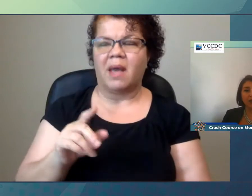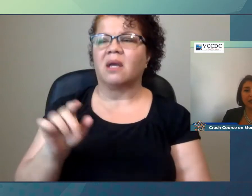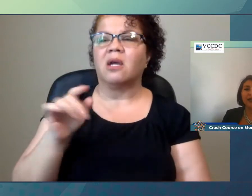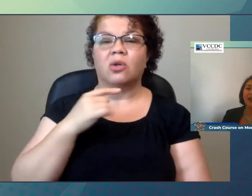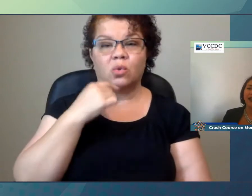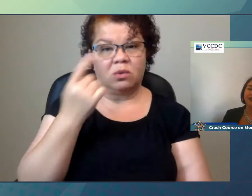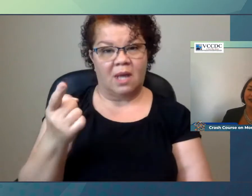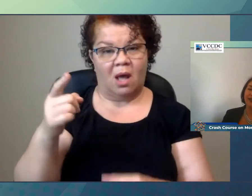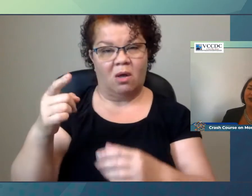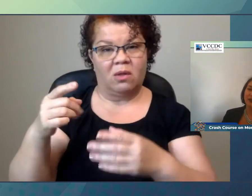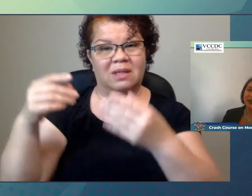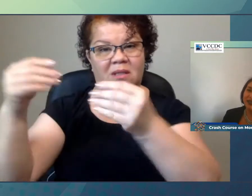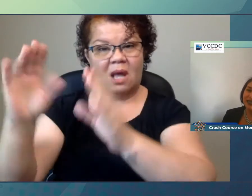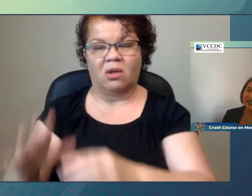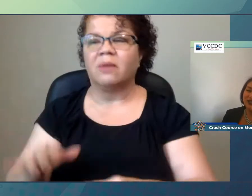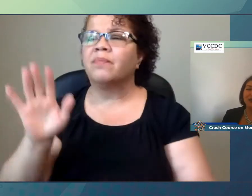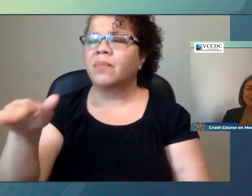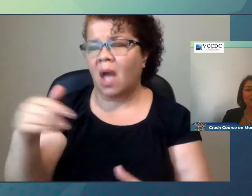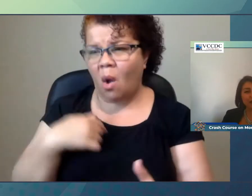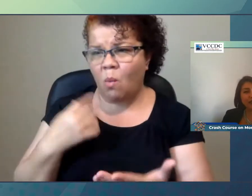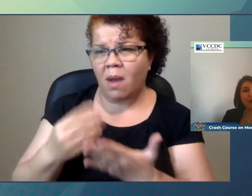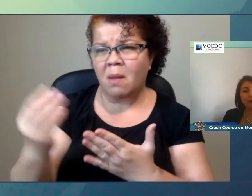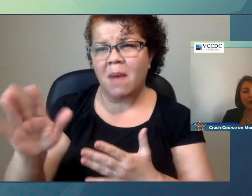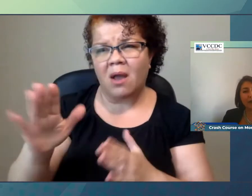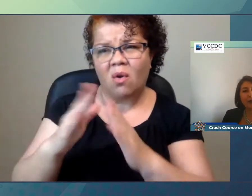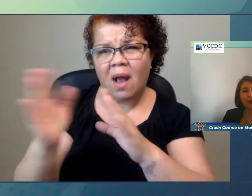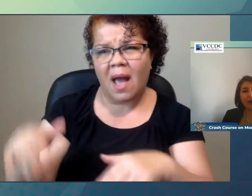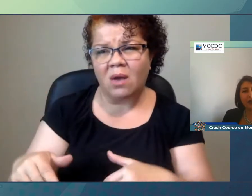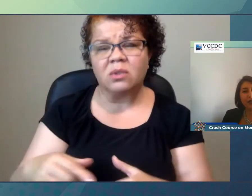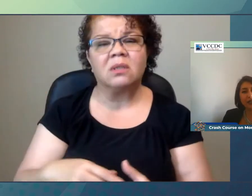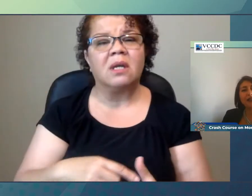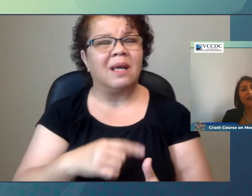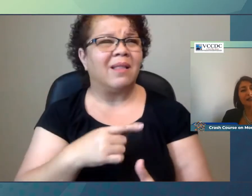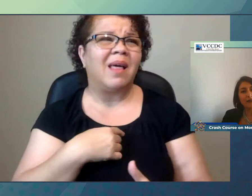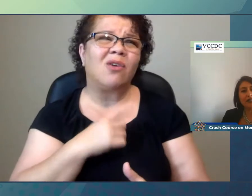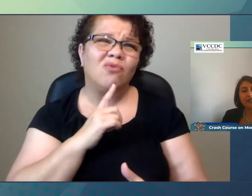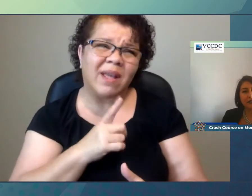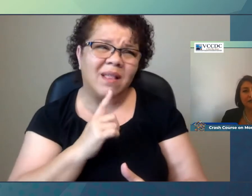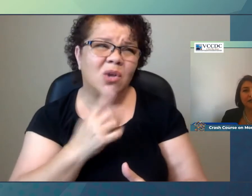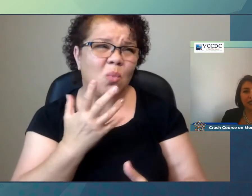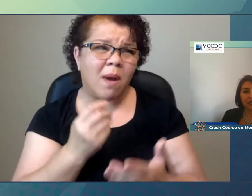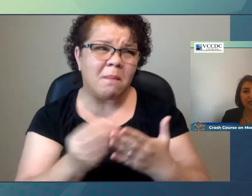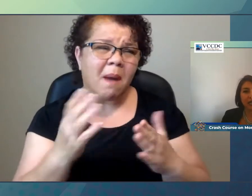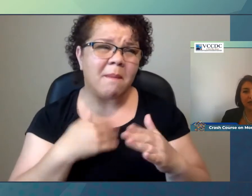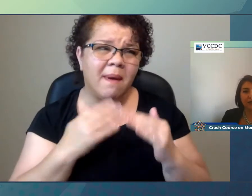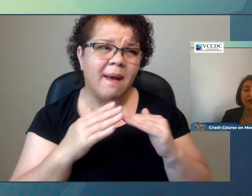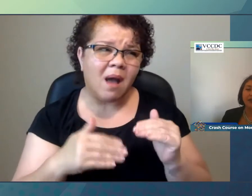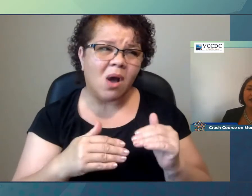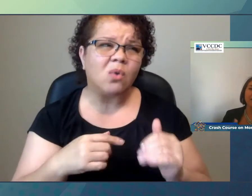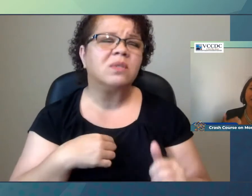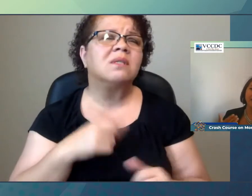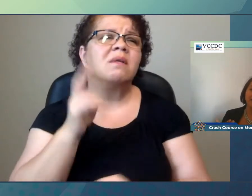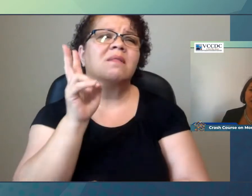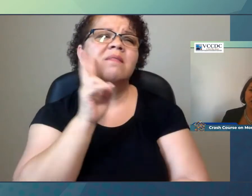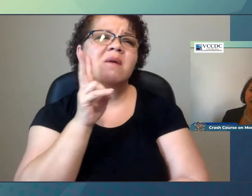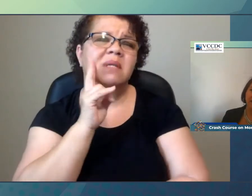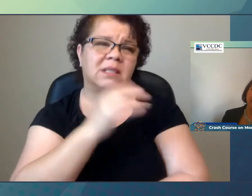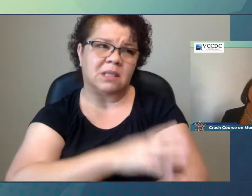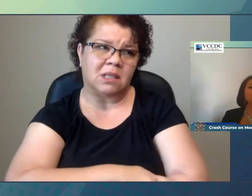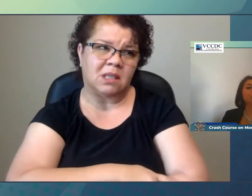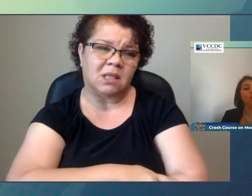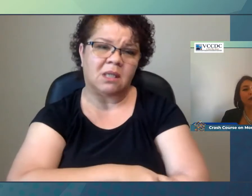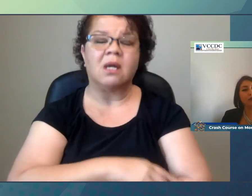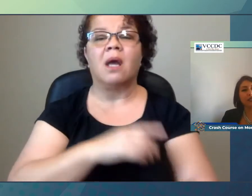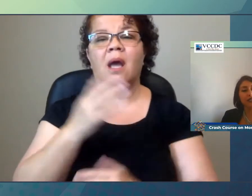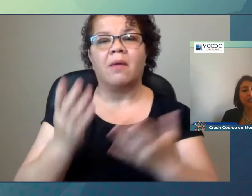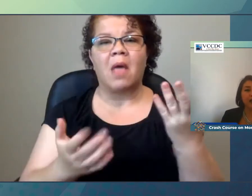this property, and they're like, really? Do you really want to buy my property? Let me see some skin in the game. They may suggest